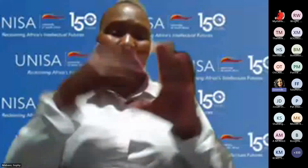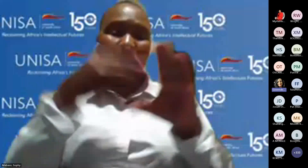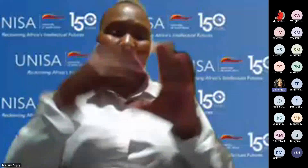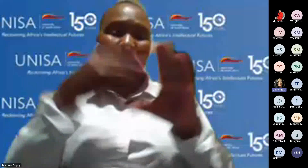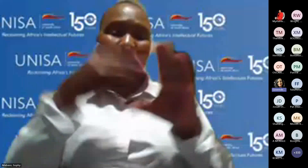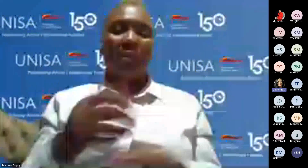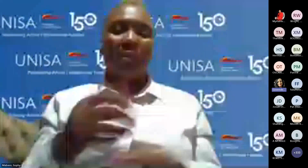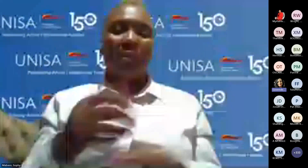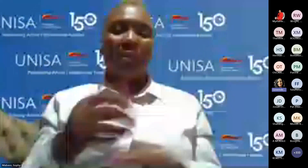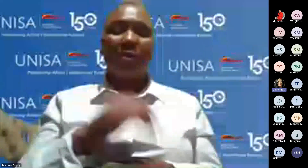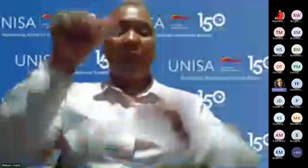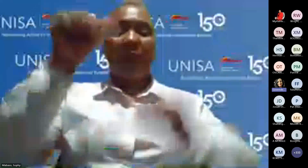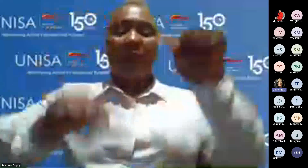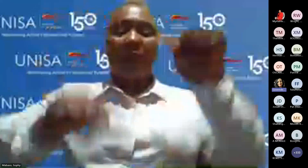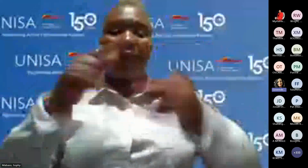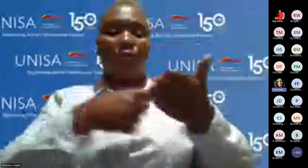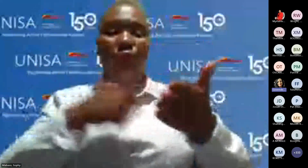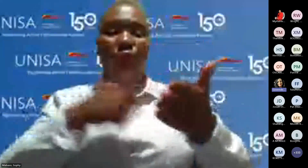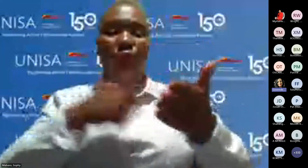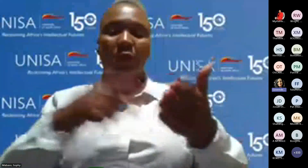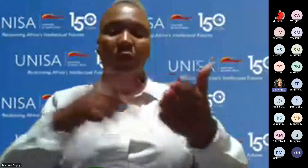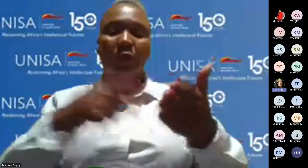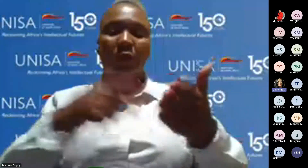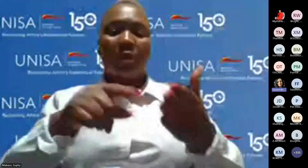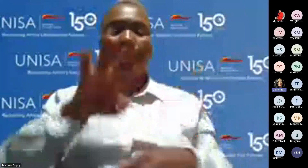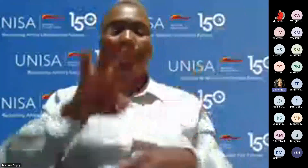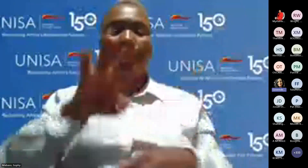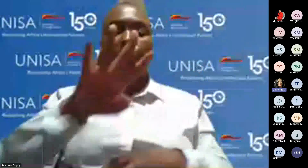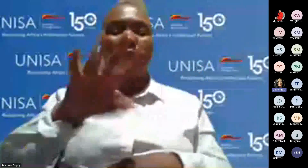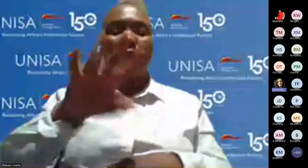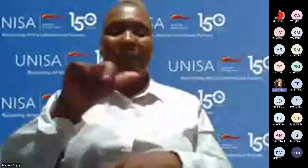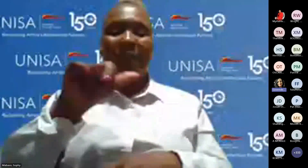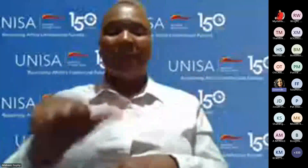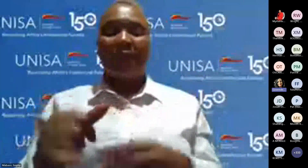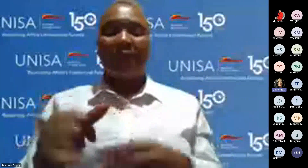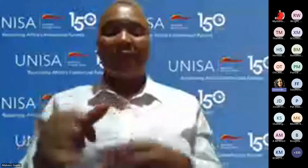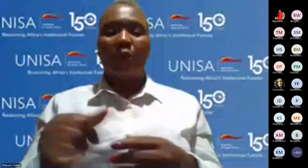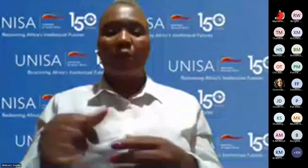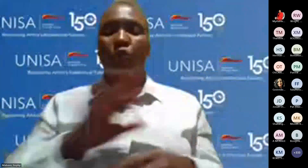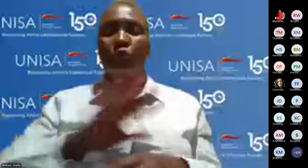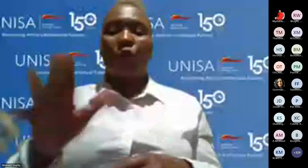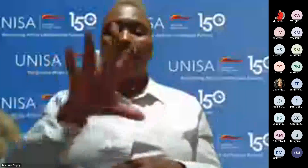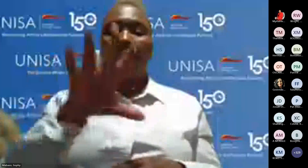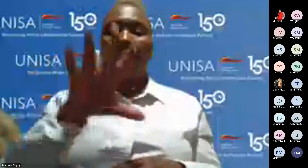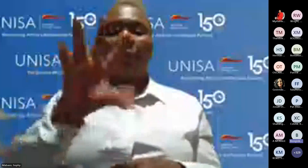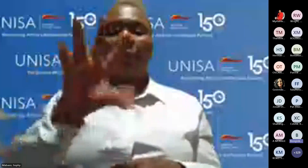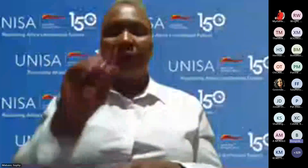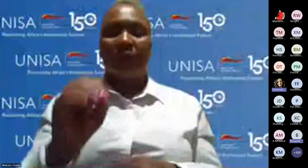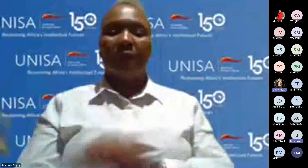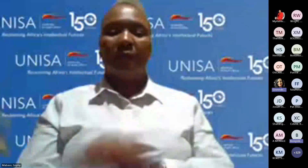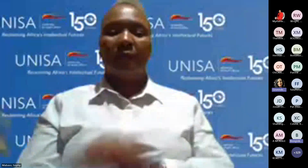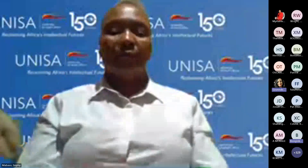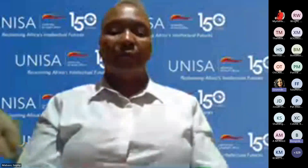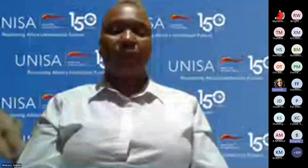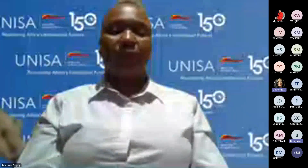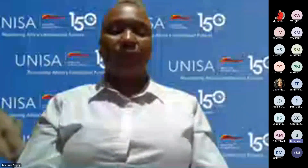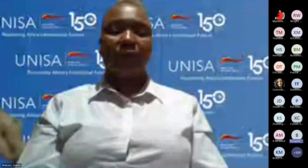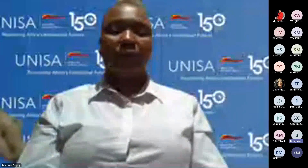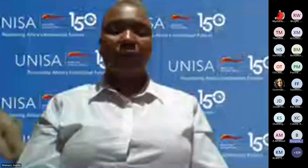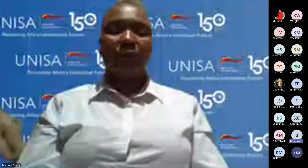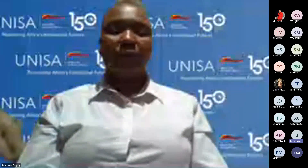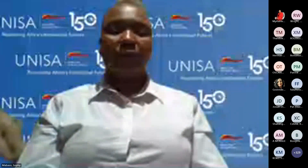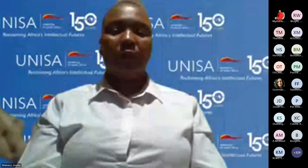assessment will be graded out of 46 and not out of 50. So it is wise